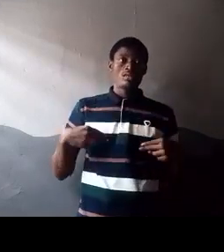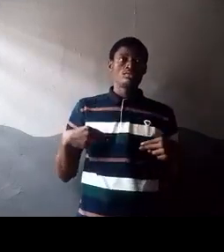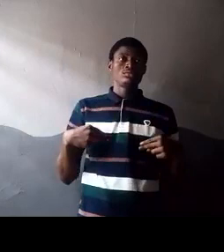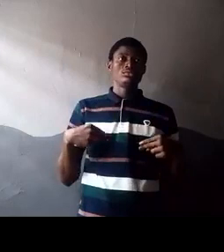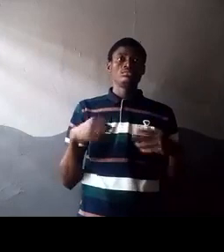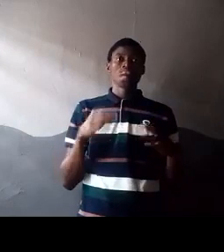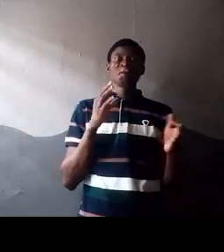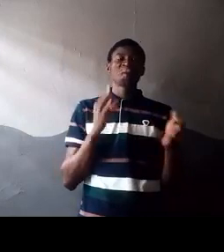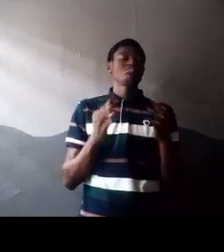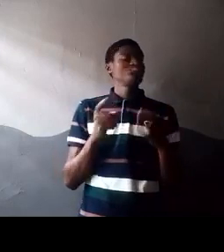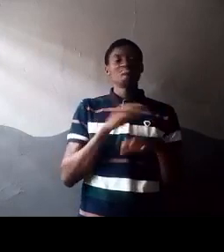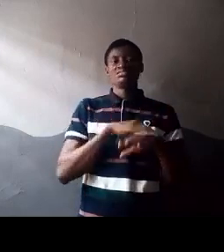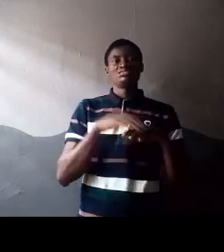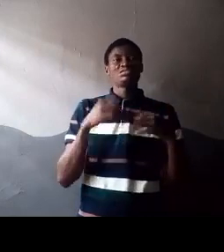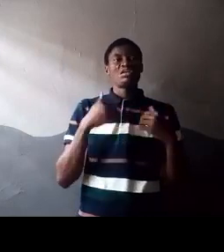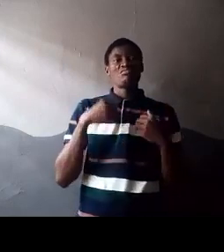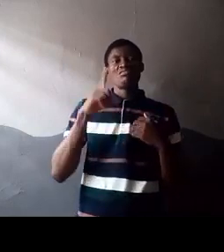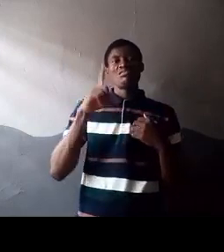here.